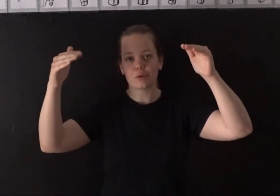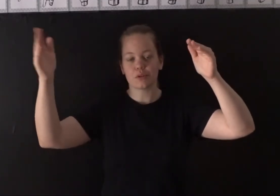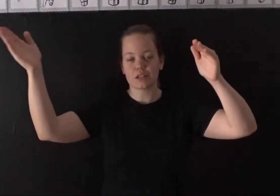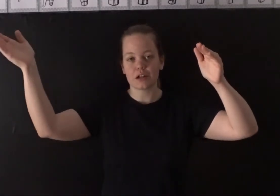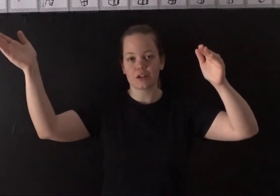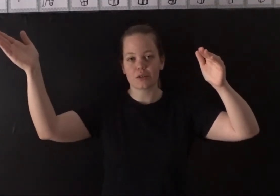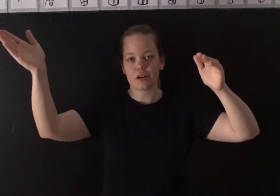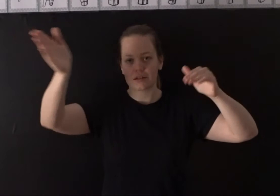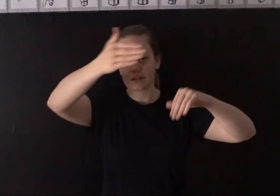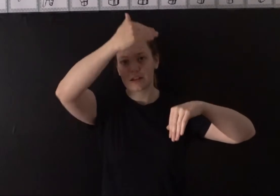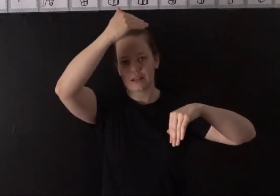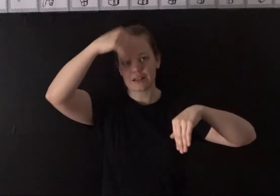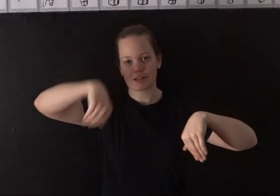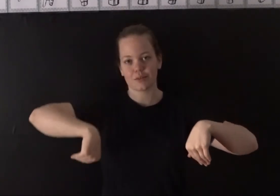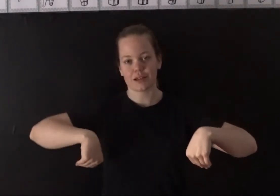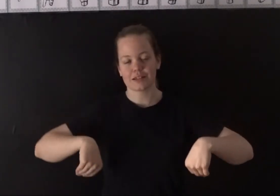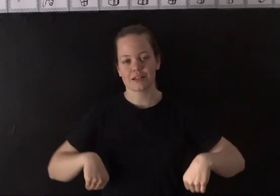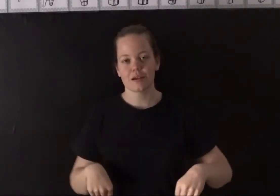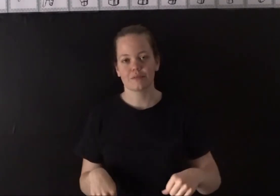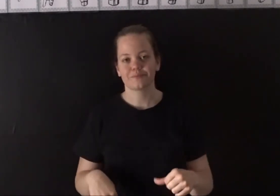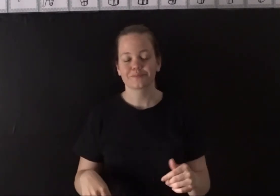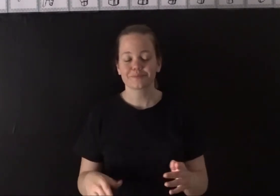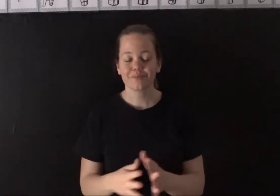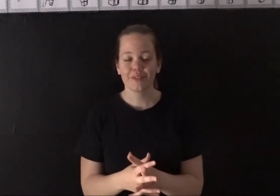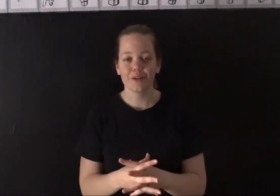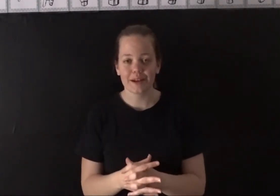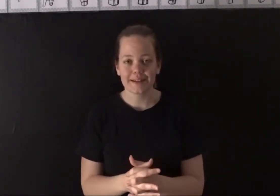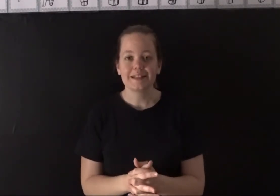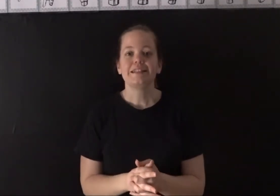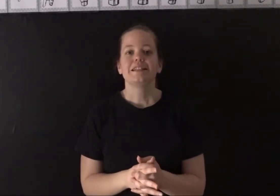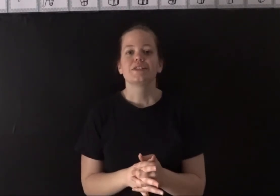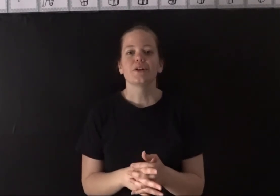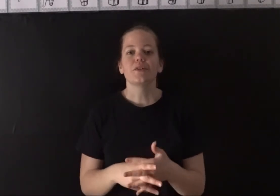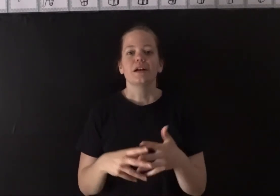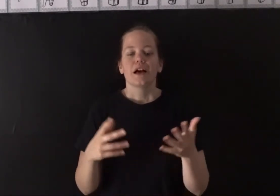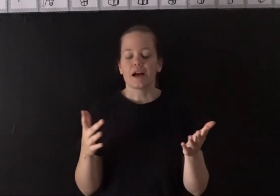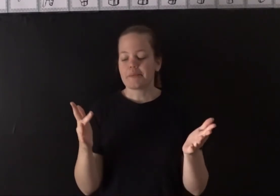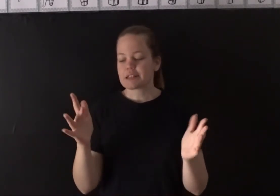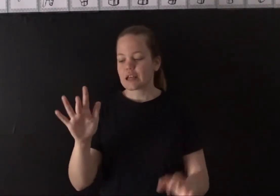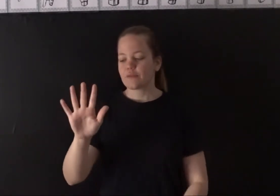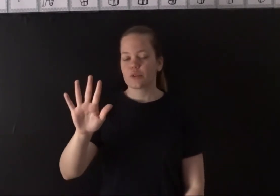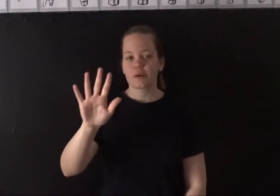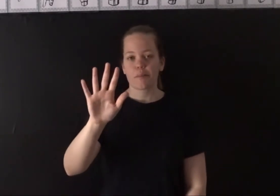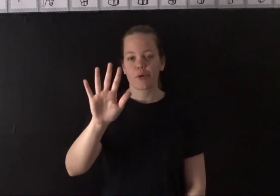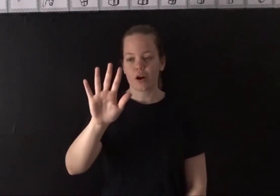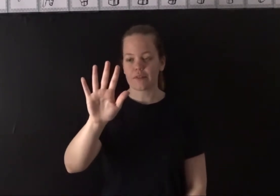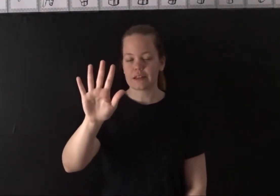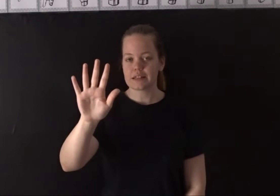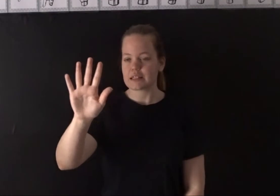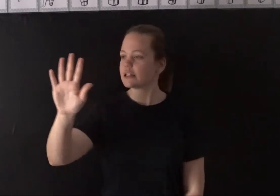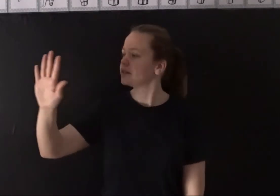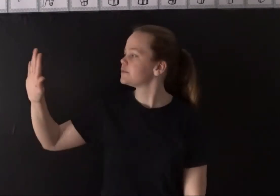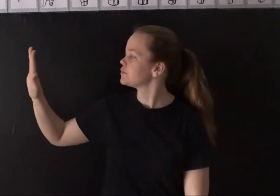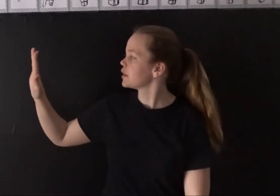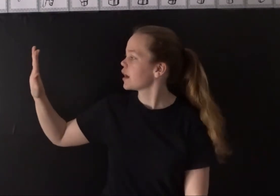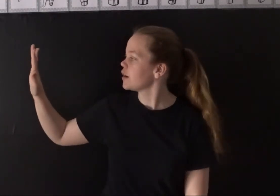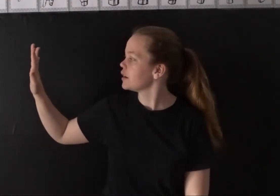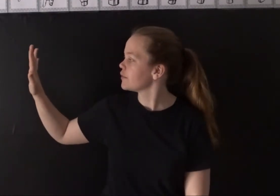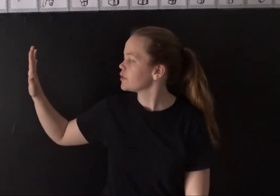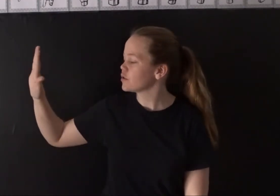the territories east to west as well. Okay, so the sign for province. Now, if